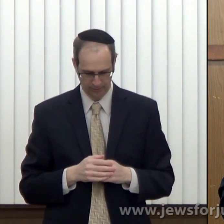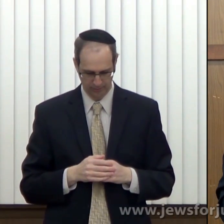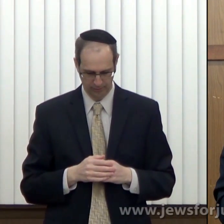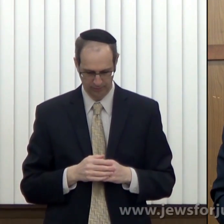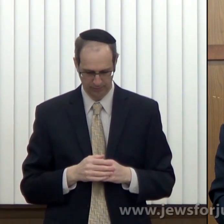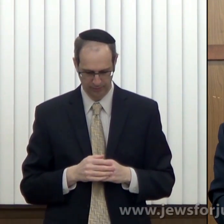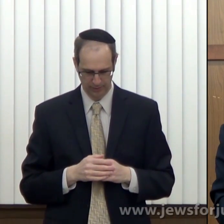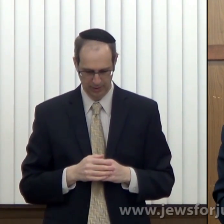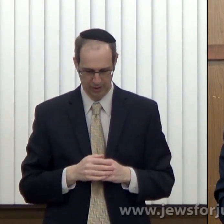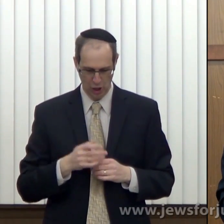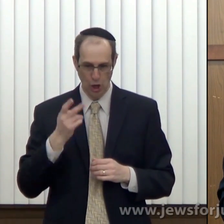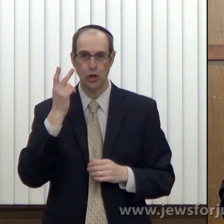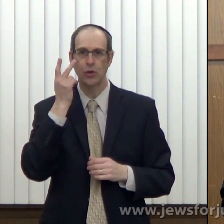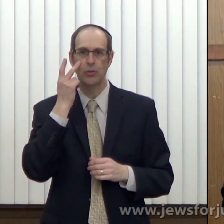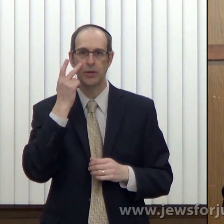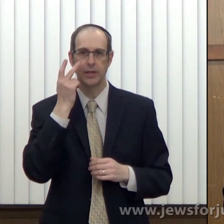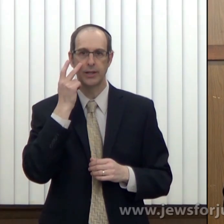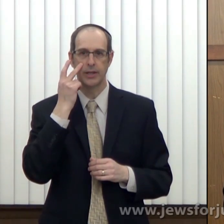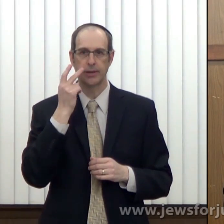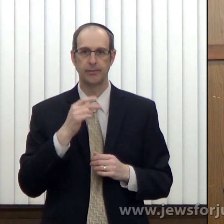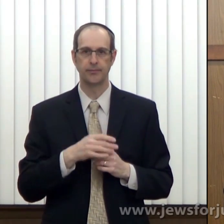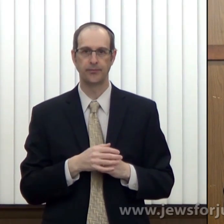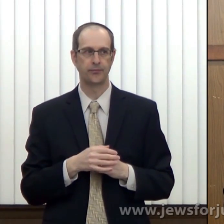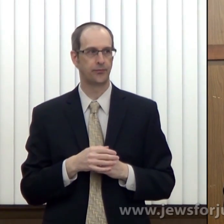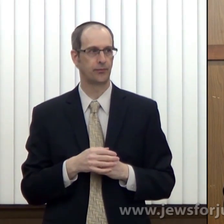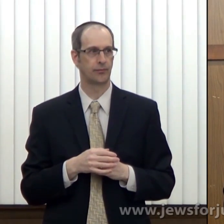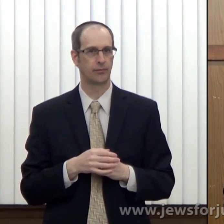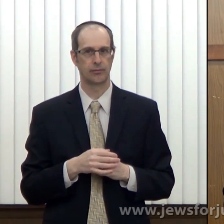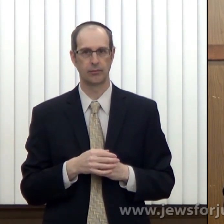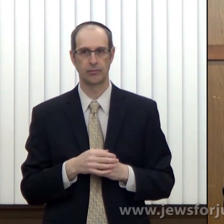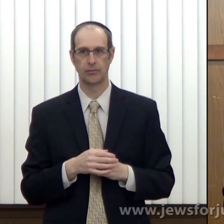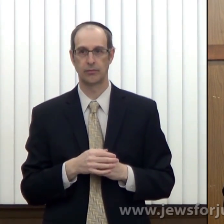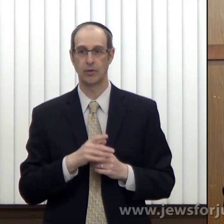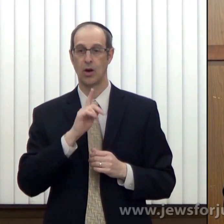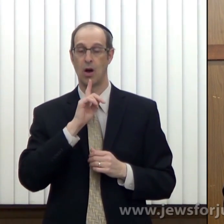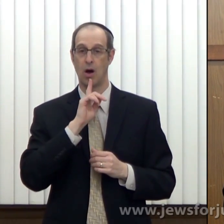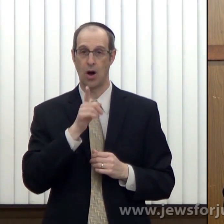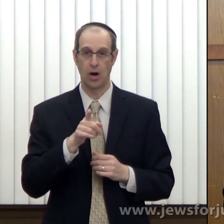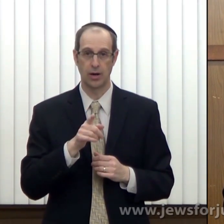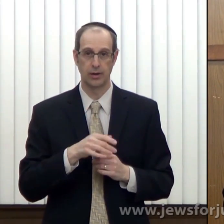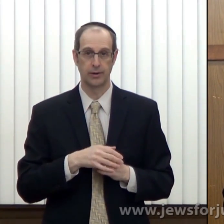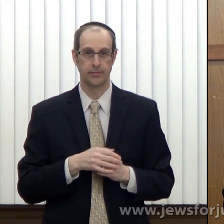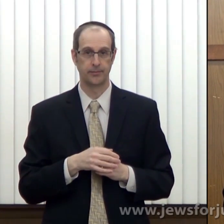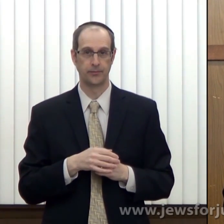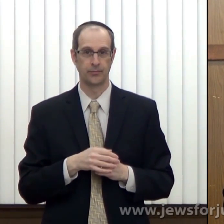we will see that there are,